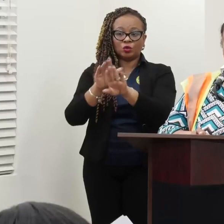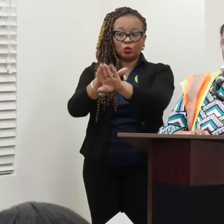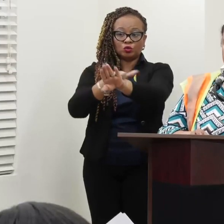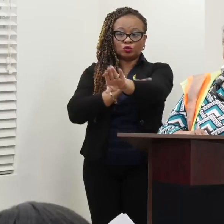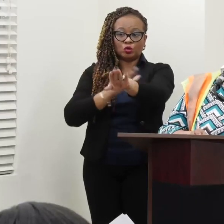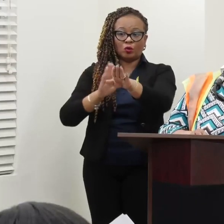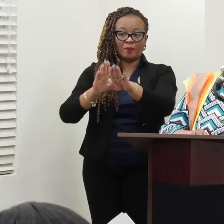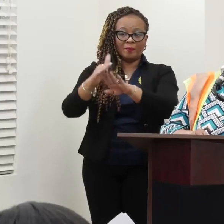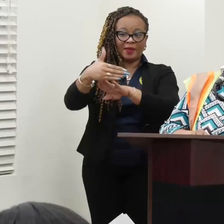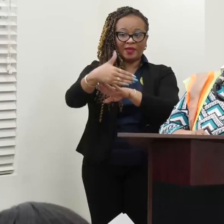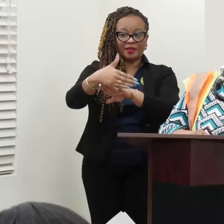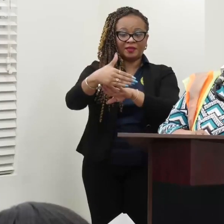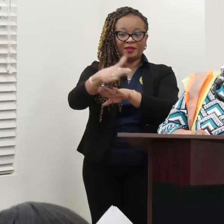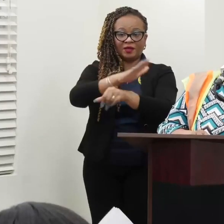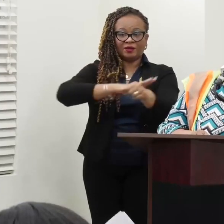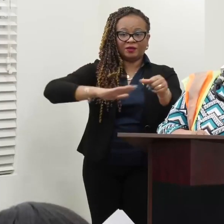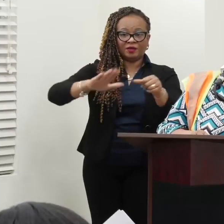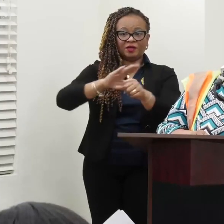and other portions.